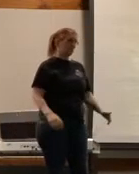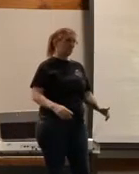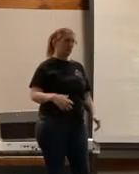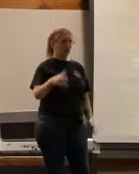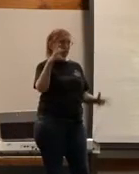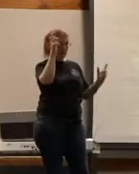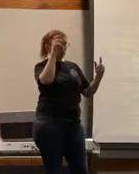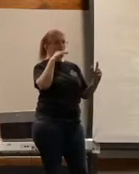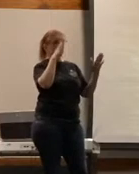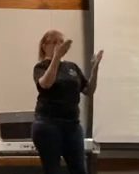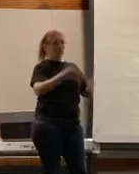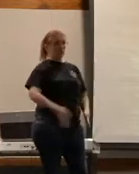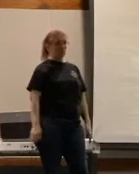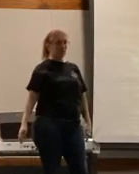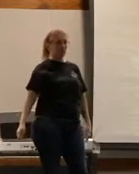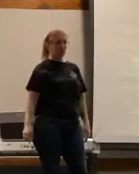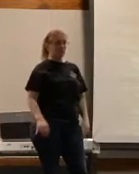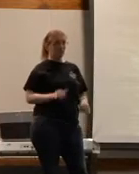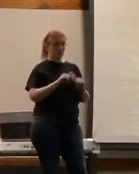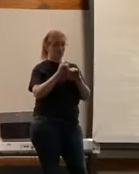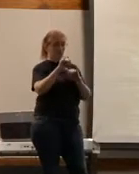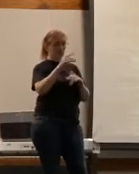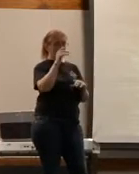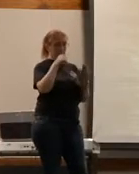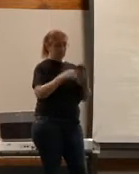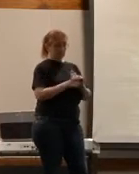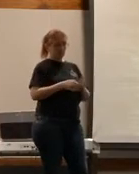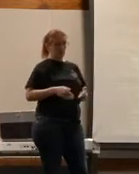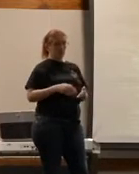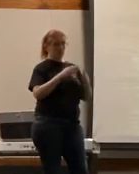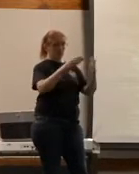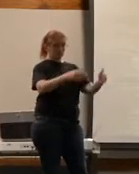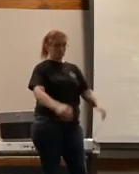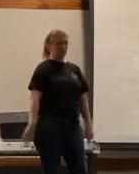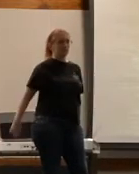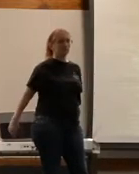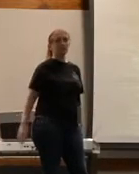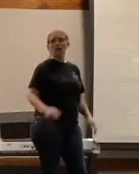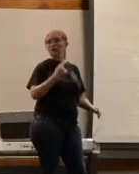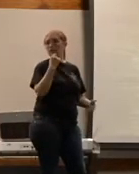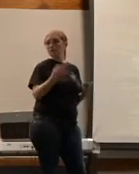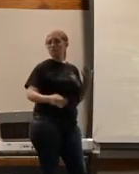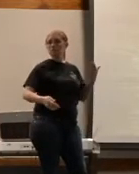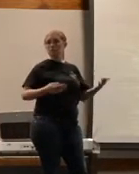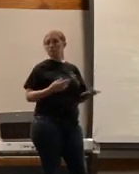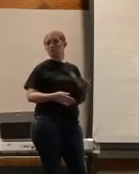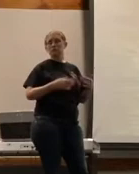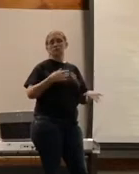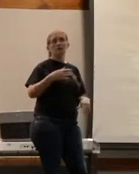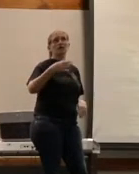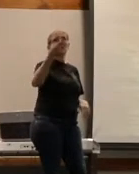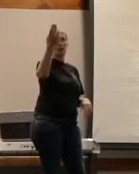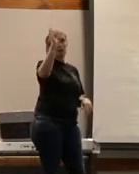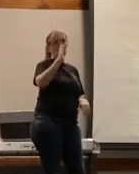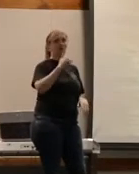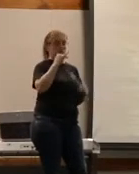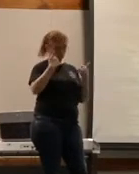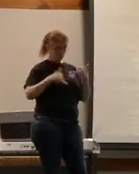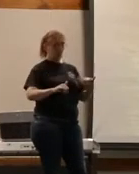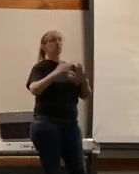He's a liar. So we stay on Hidden Street. Can I tell you something? God is present on Hidden